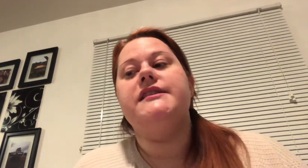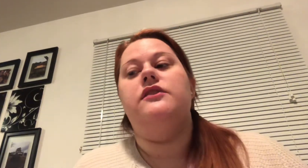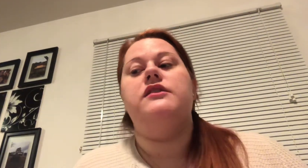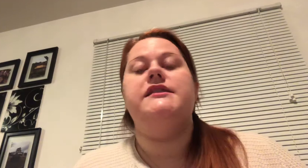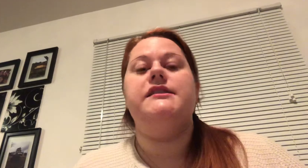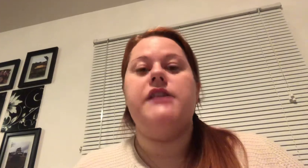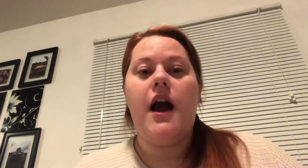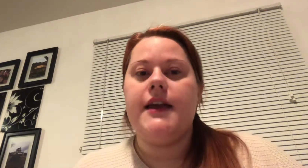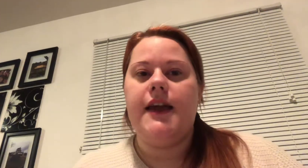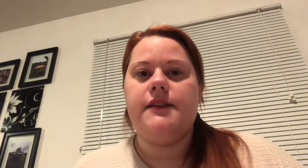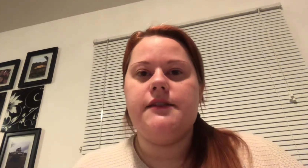Silk Stockings.